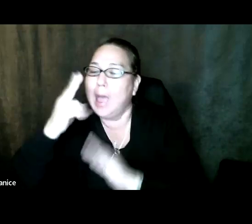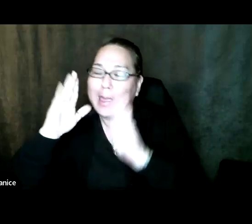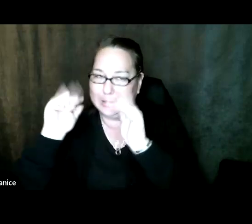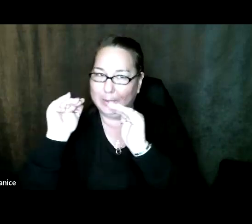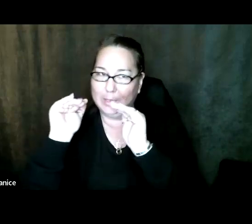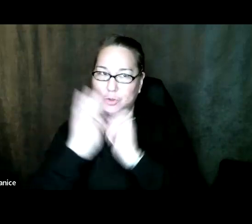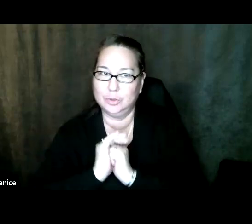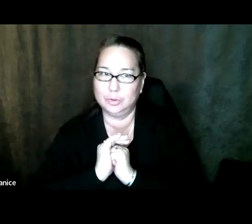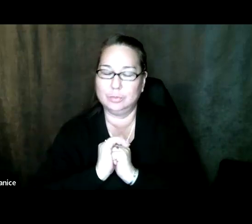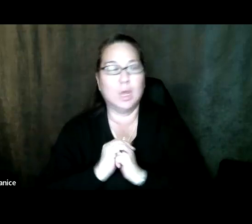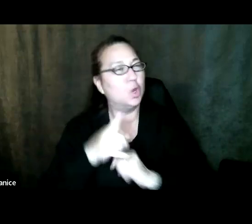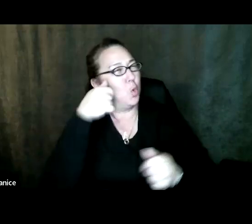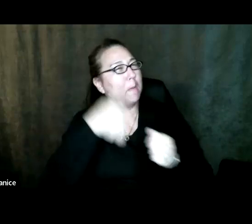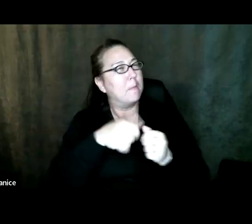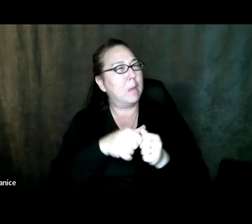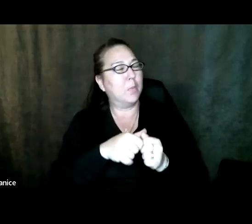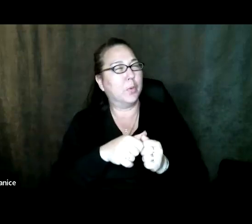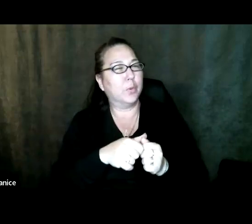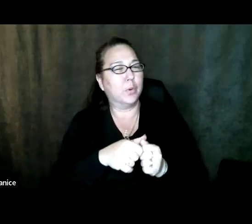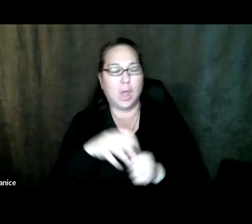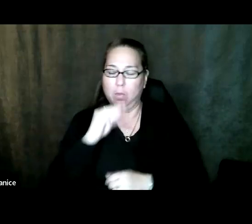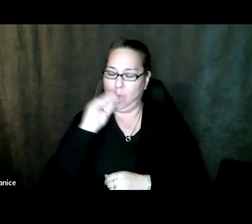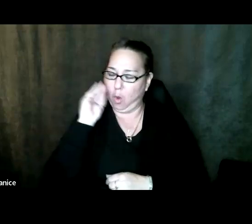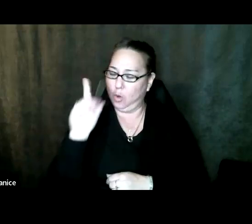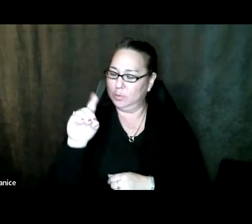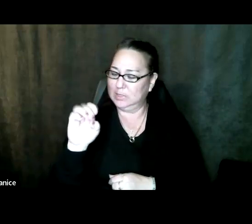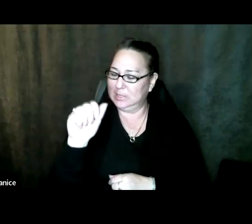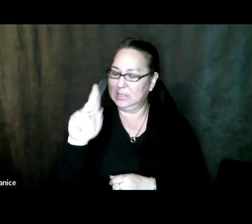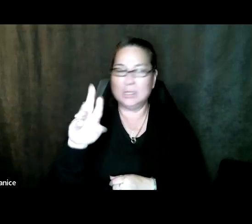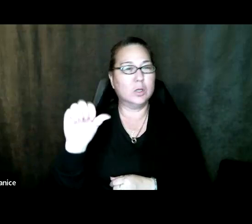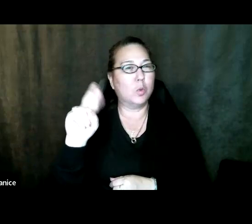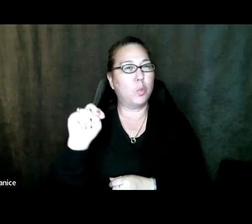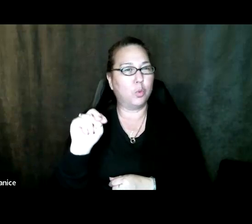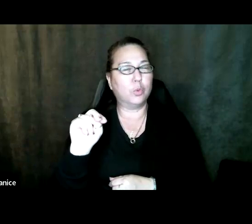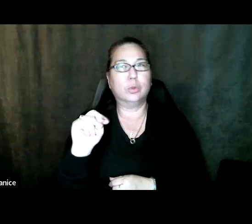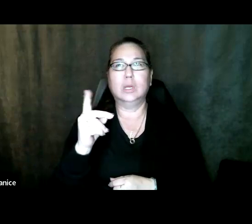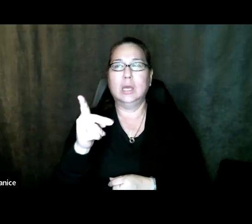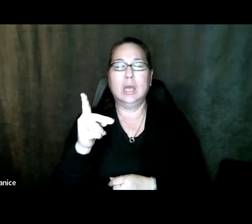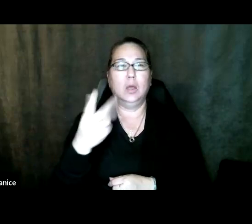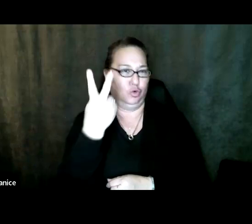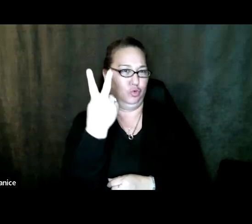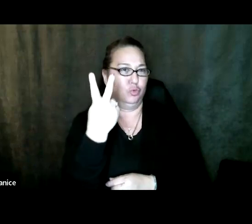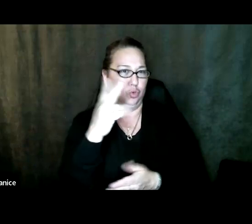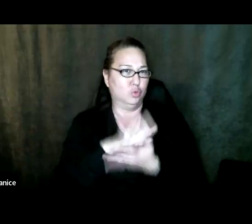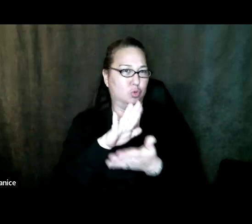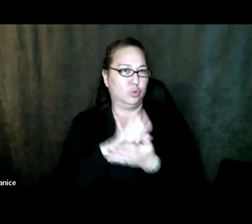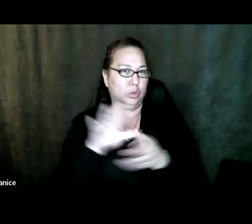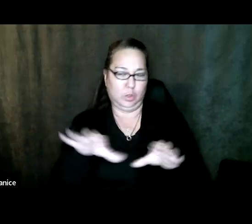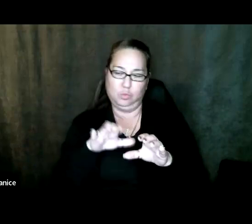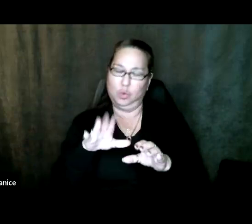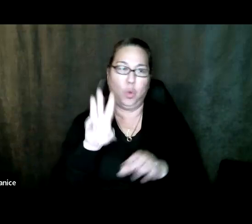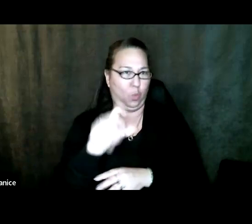you probably remember that the Holmes presented and Dearborn in the spring as 2 schools that were doing quite well with literacy.